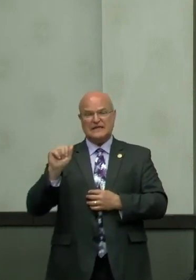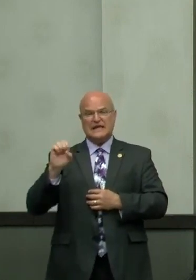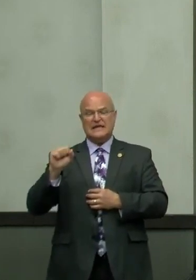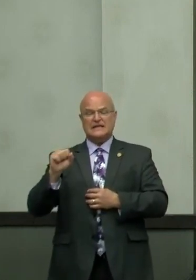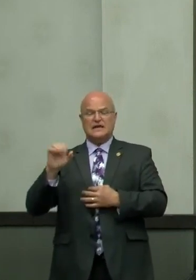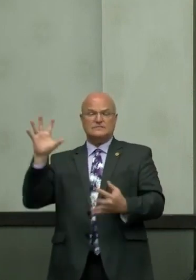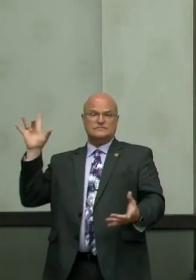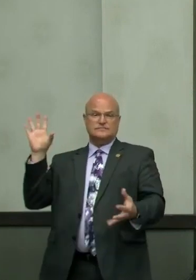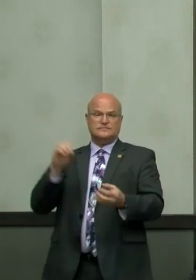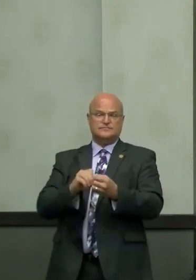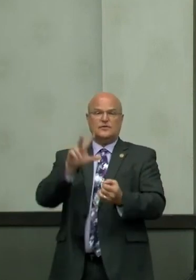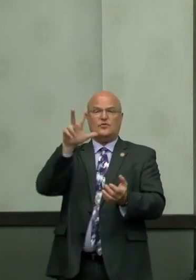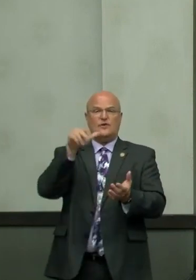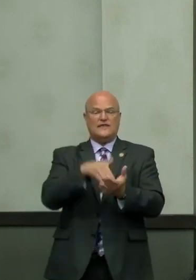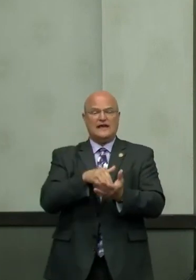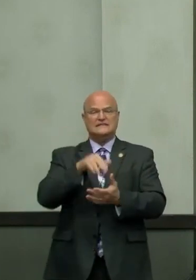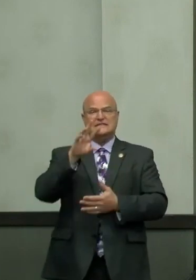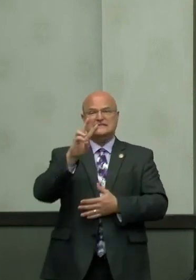That brings us to